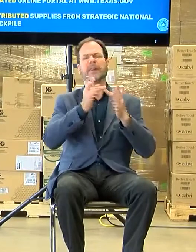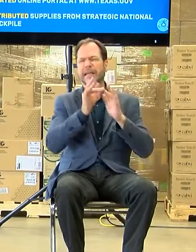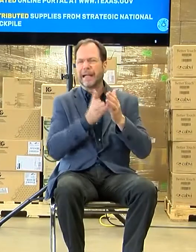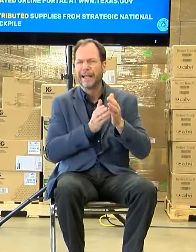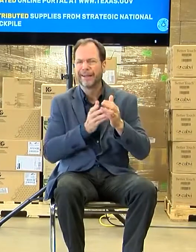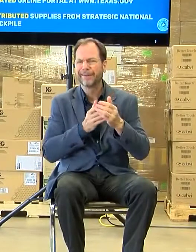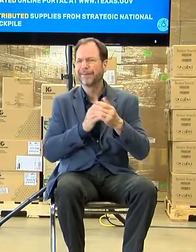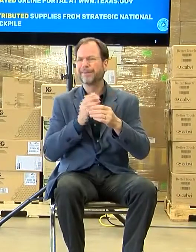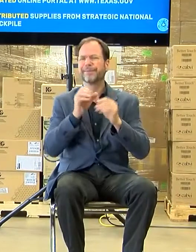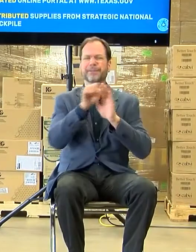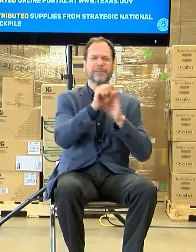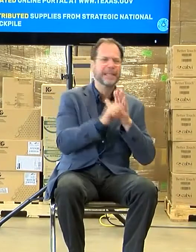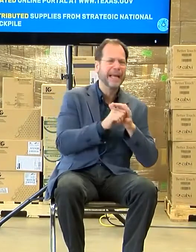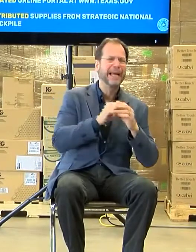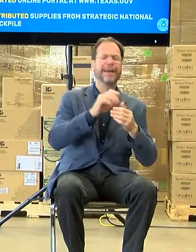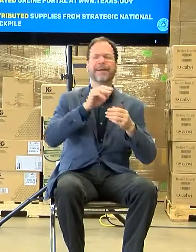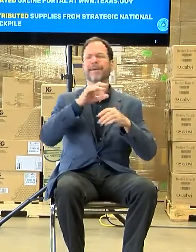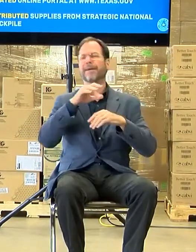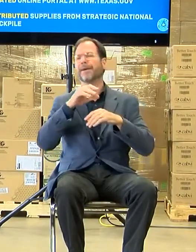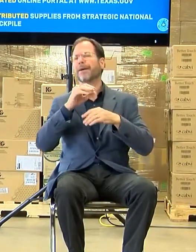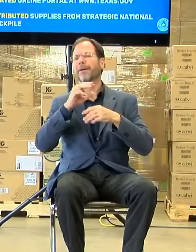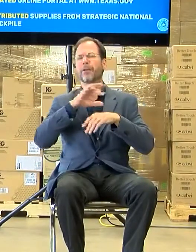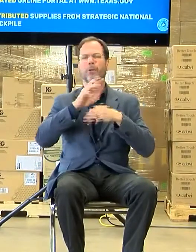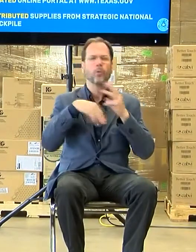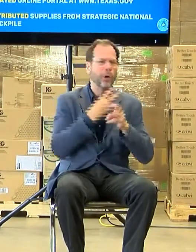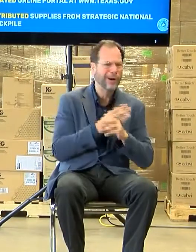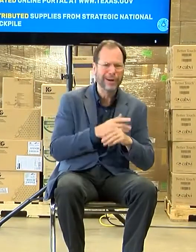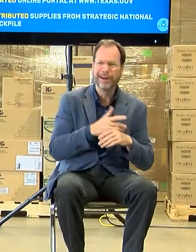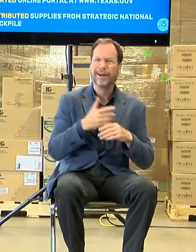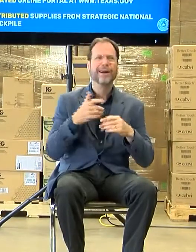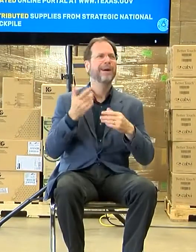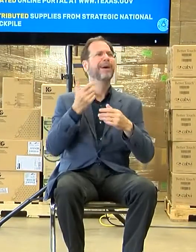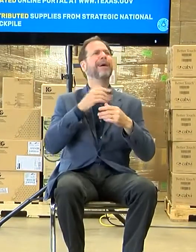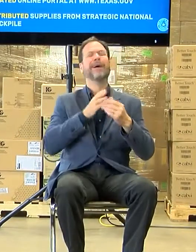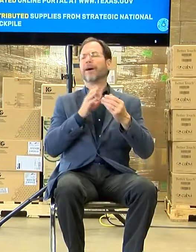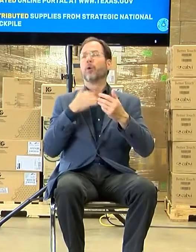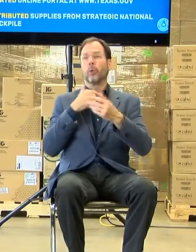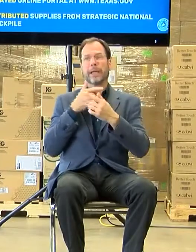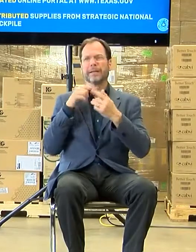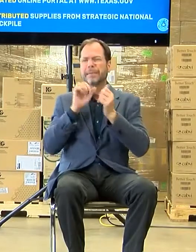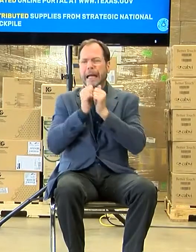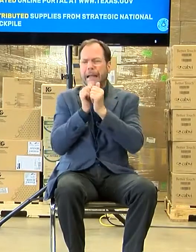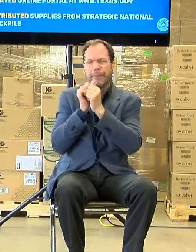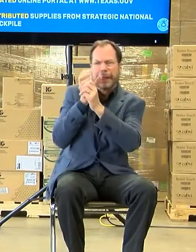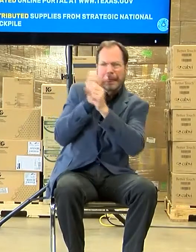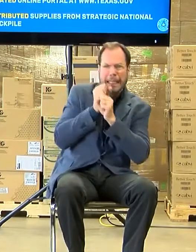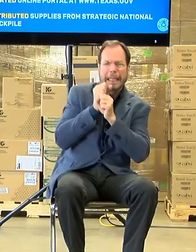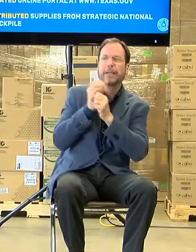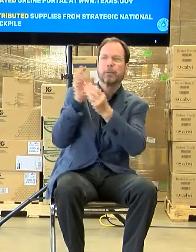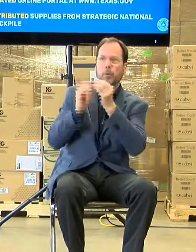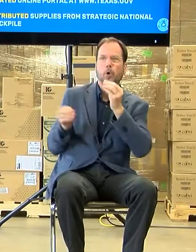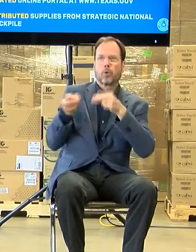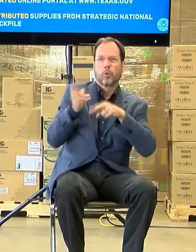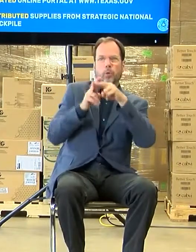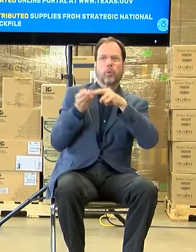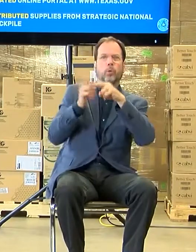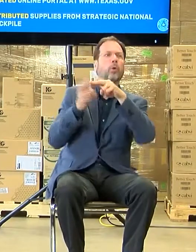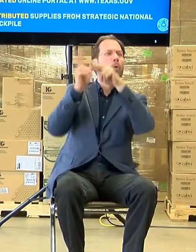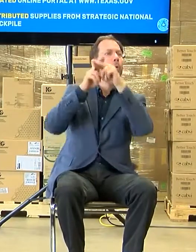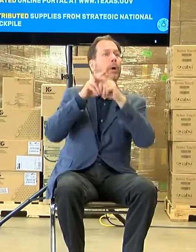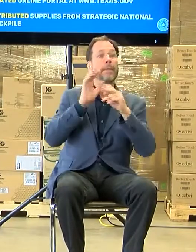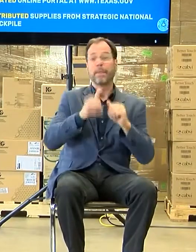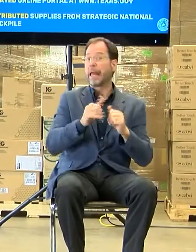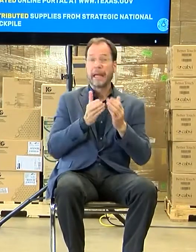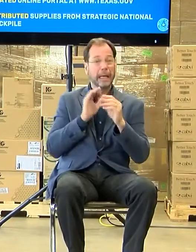entire globe have provided information that leads to access for more supplies. That